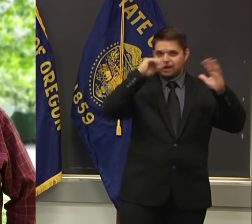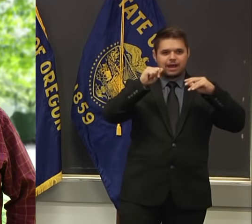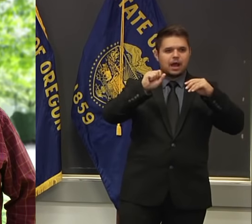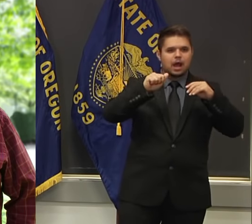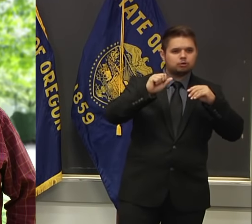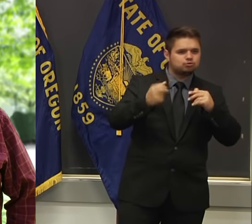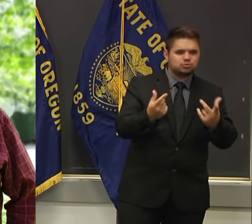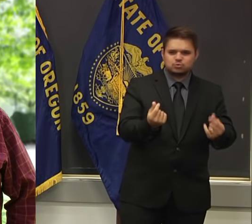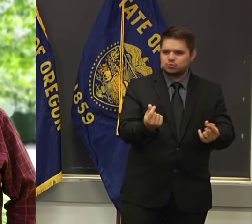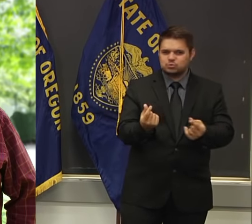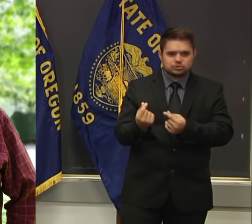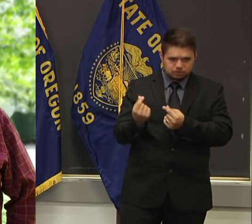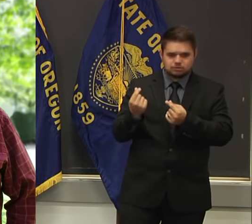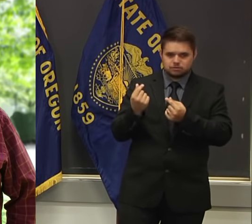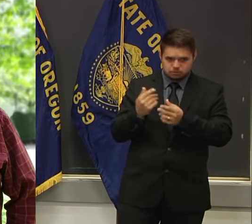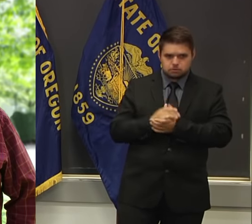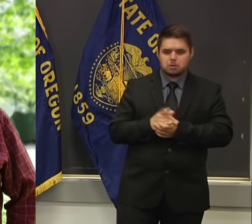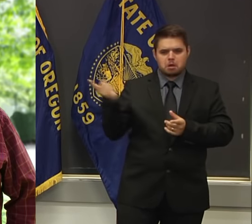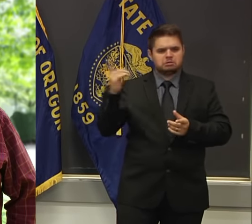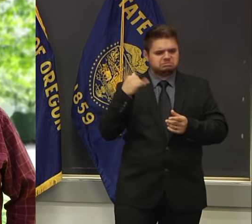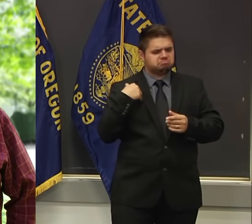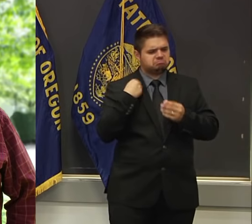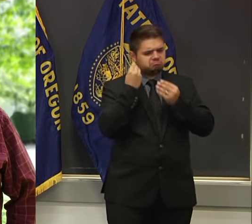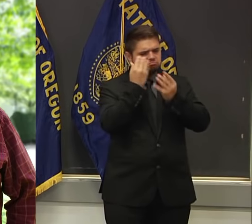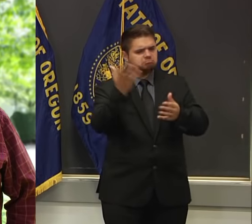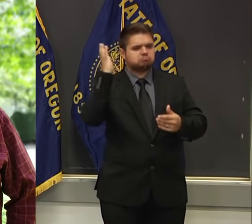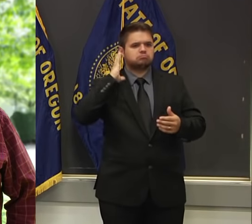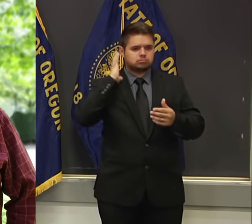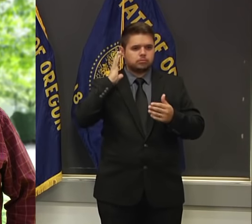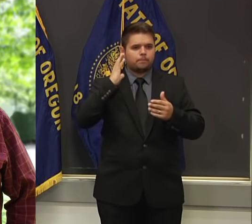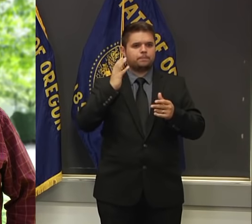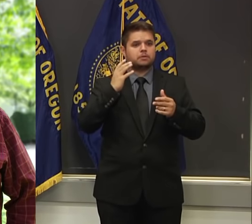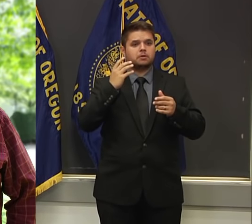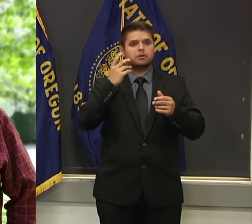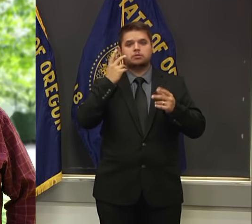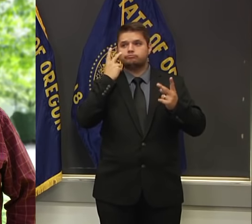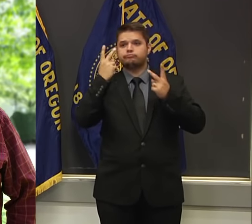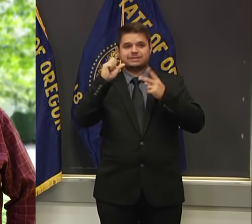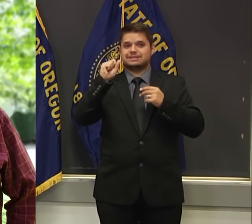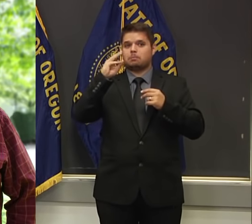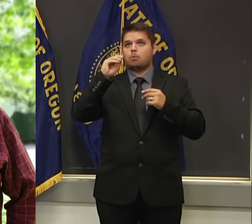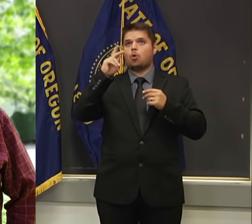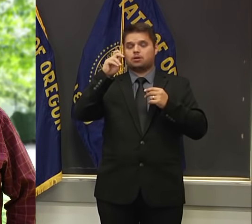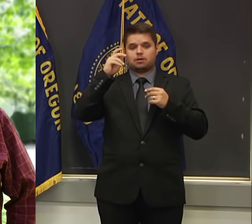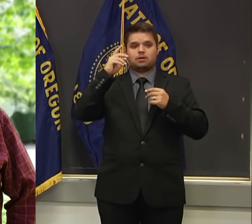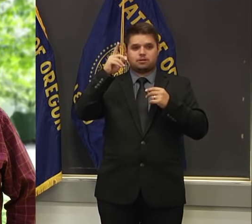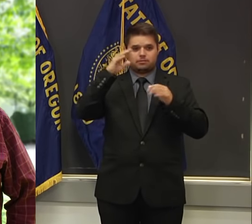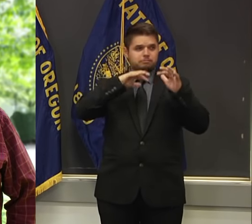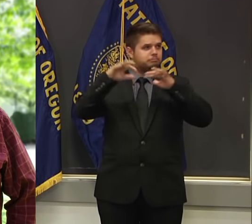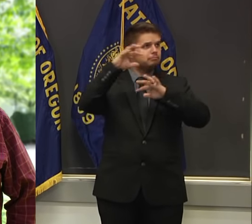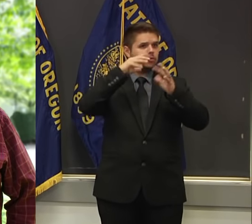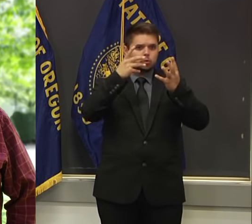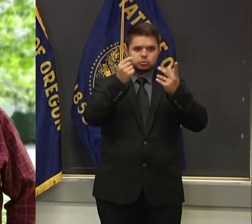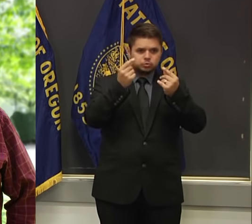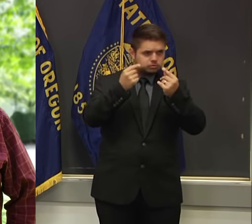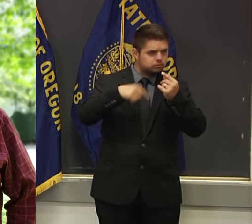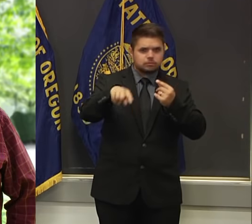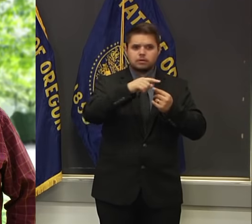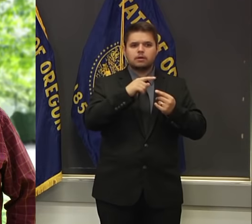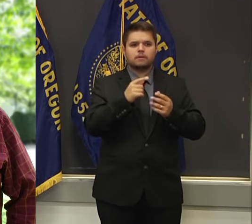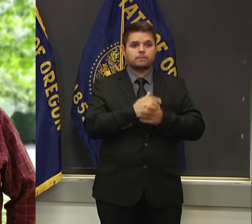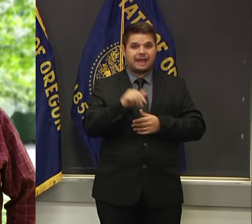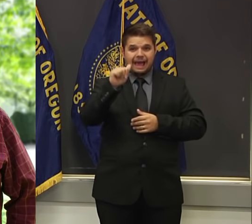all learned that we're living in smoke-impacted areas. And we've had ash, there's dust and soot mixed into